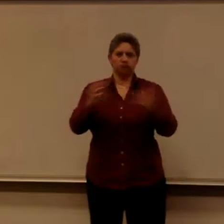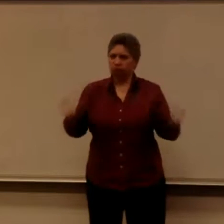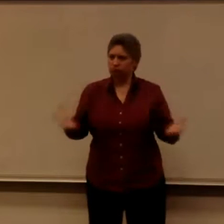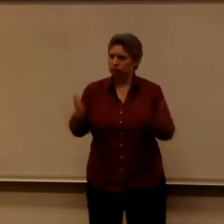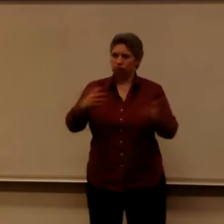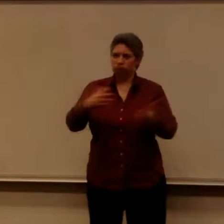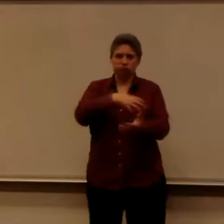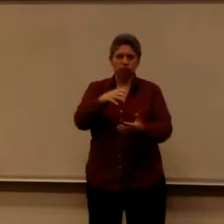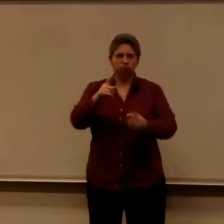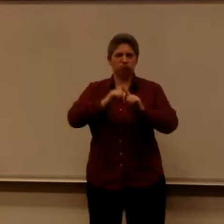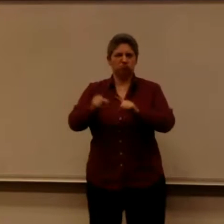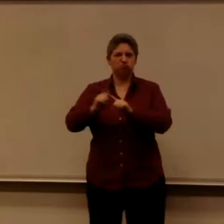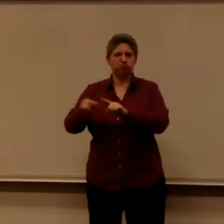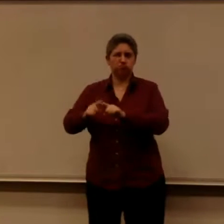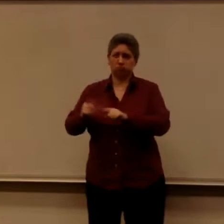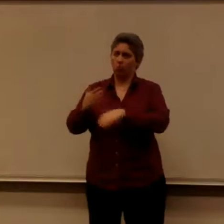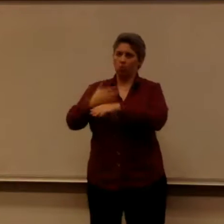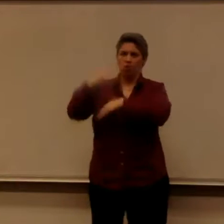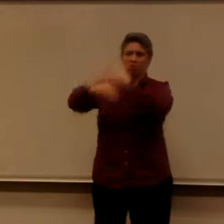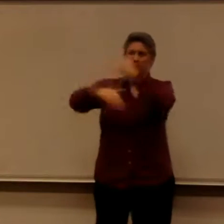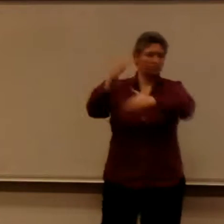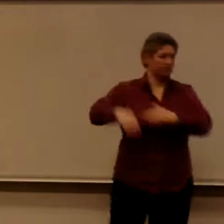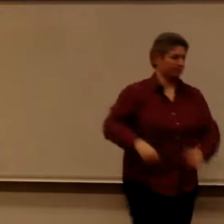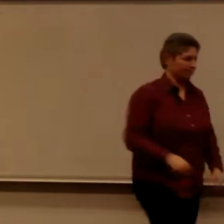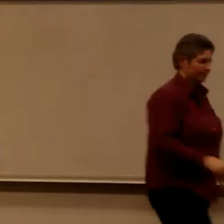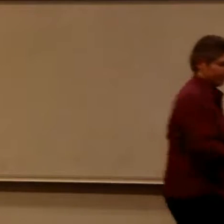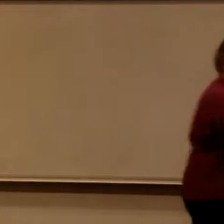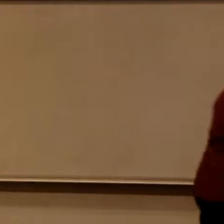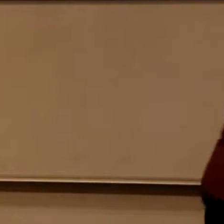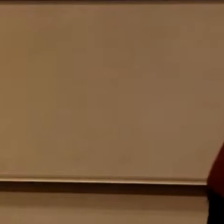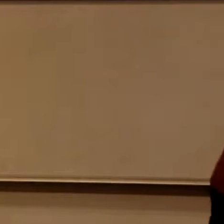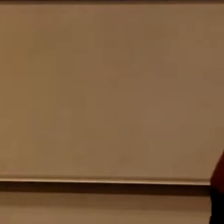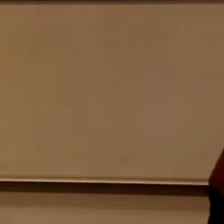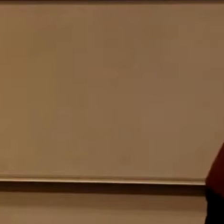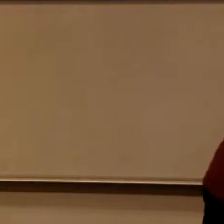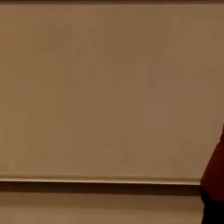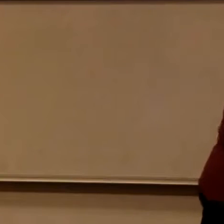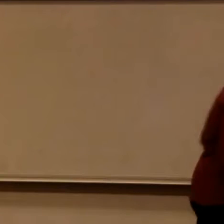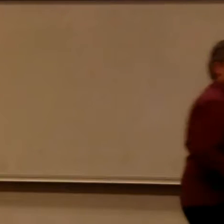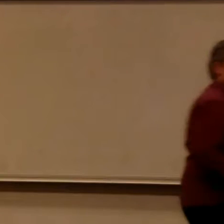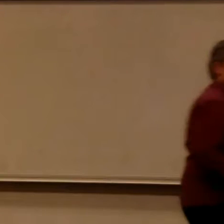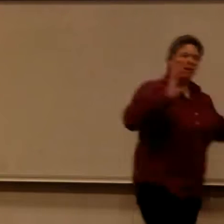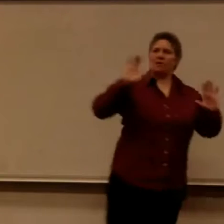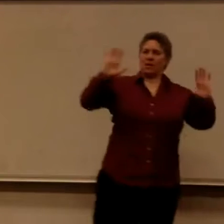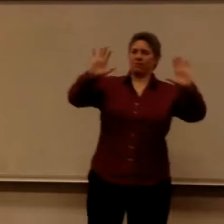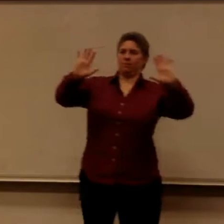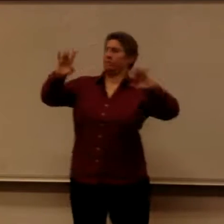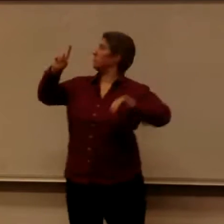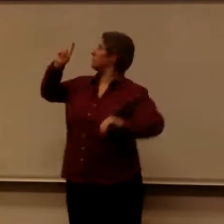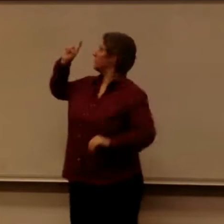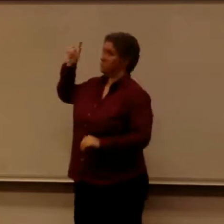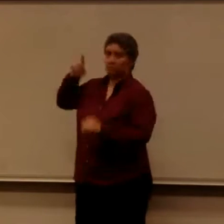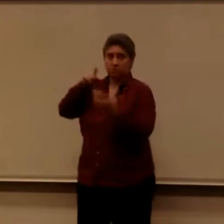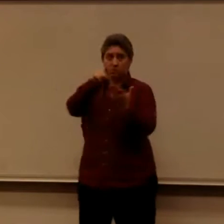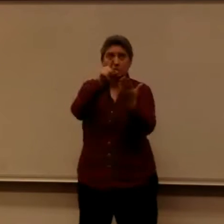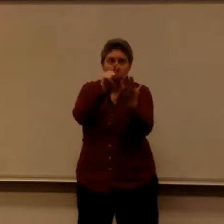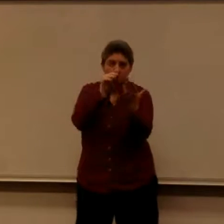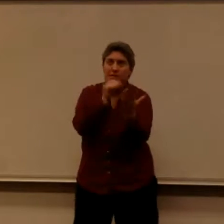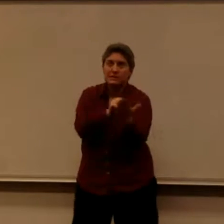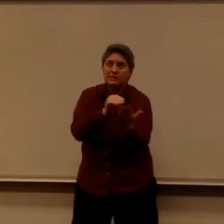And as I said, I think the community engagement, collaborations, partnership and empowerment doesn't stop here at the ongoing process.